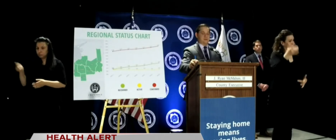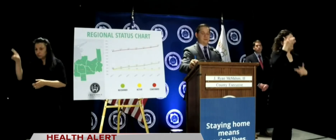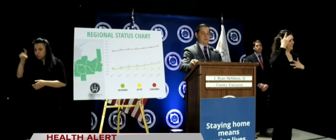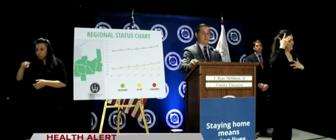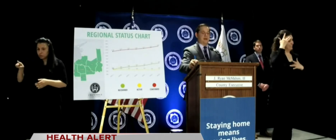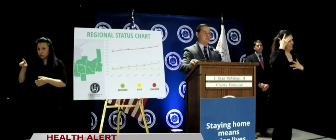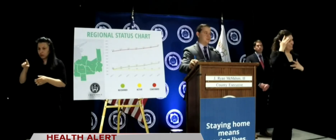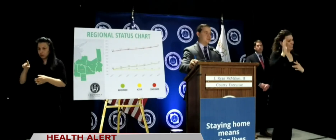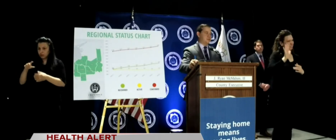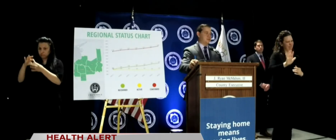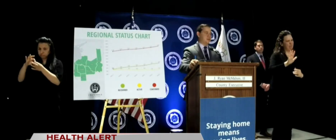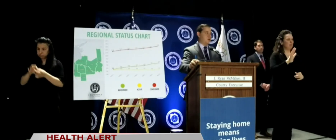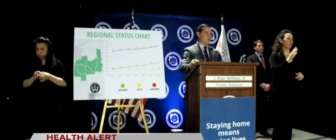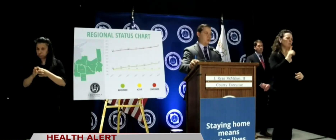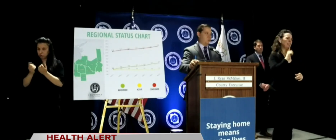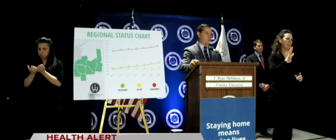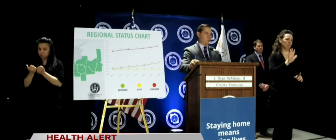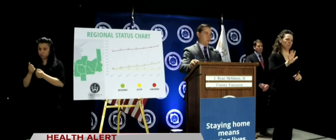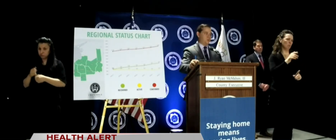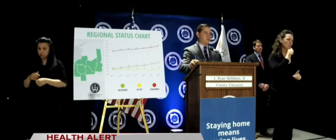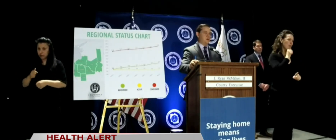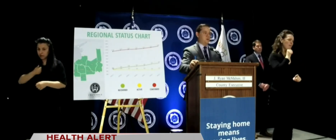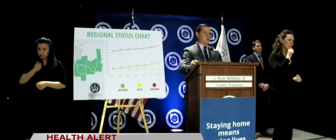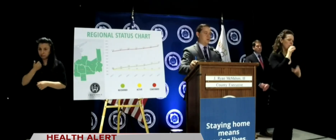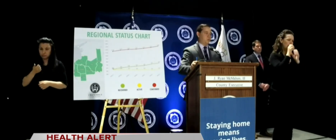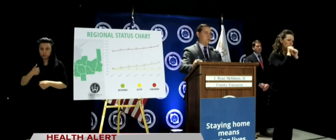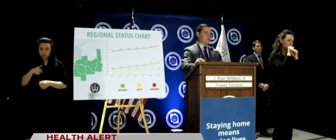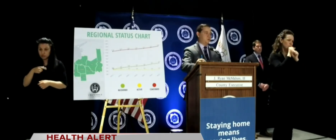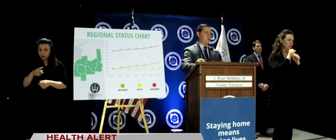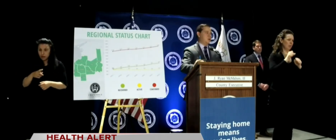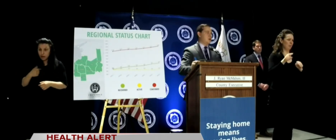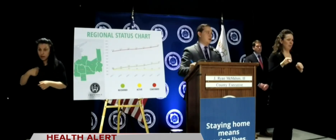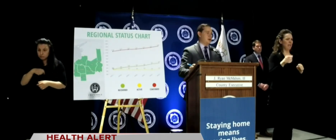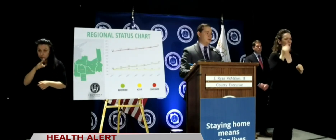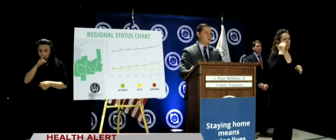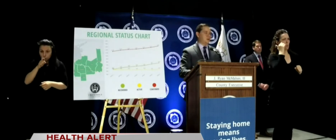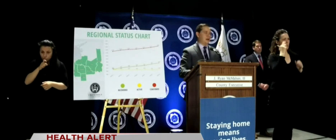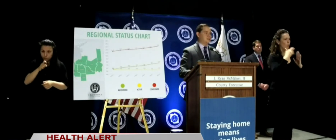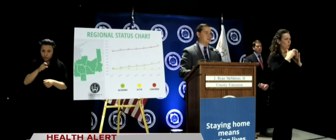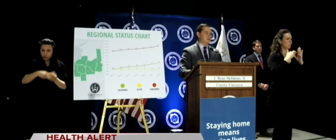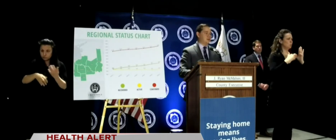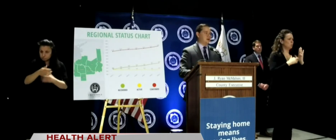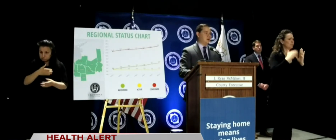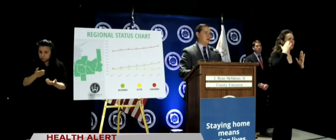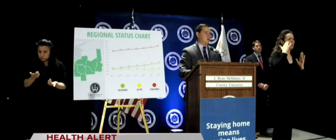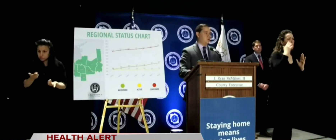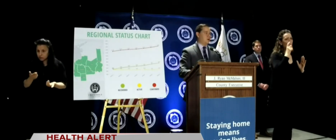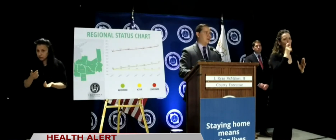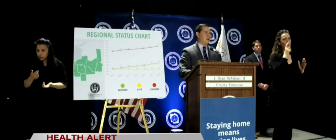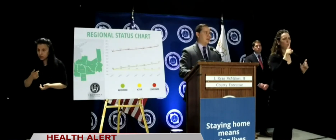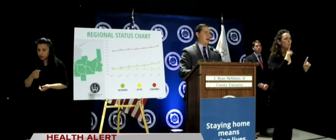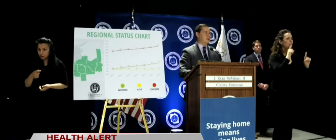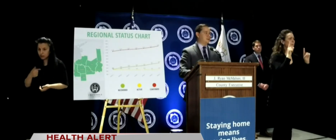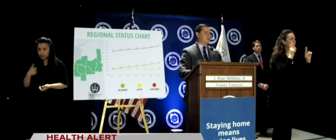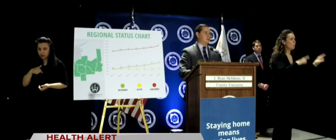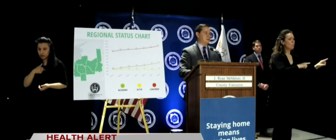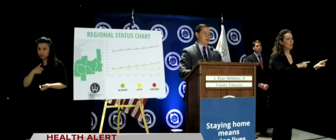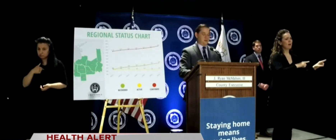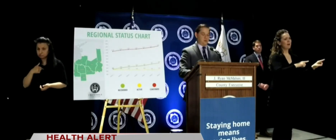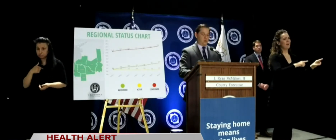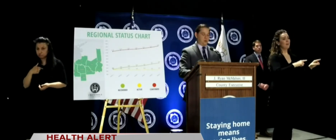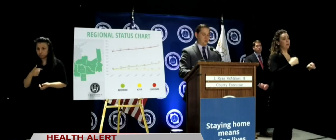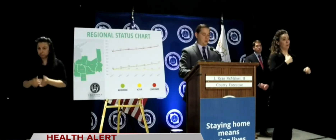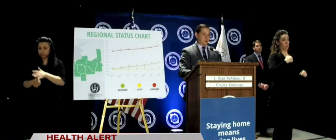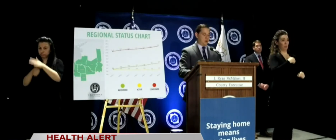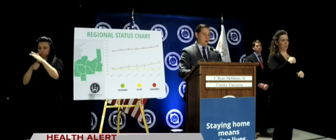private businesses are private businesses. They know the rules. They know who they report to. And so that's where that lies. The state